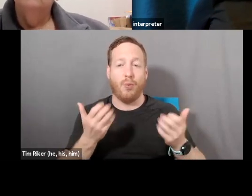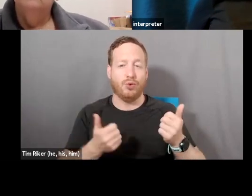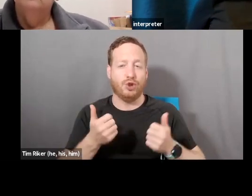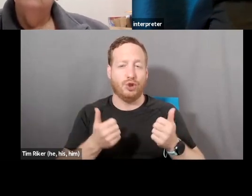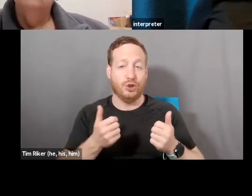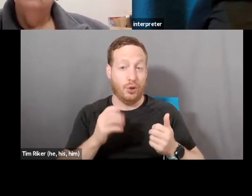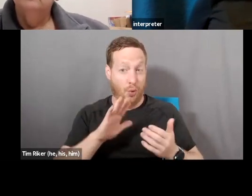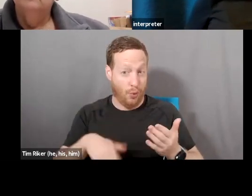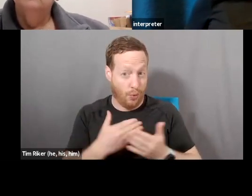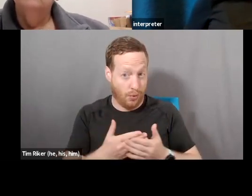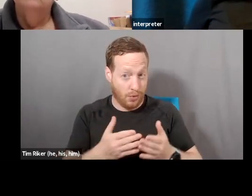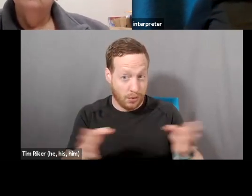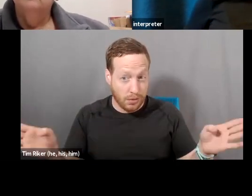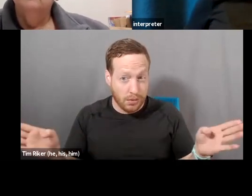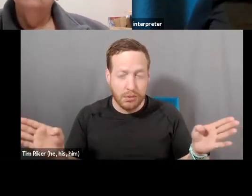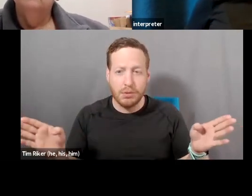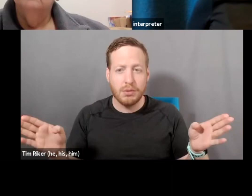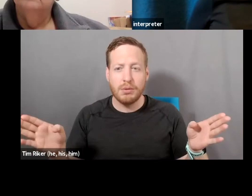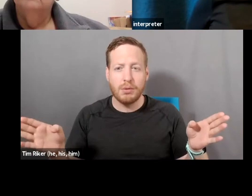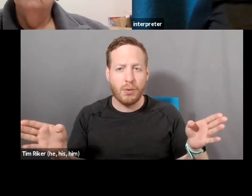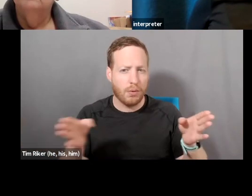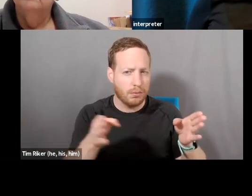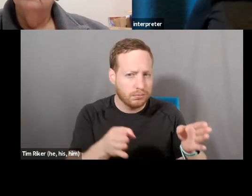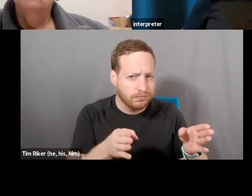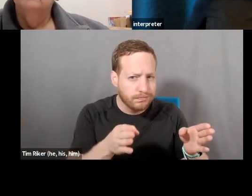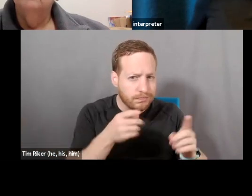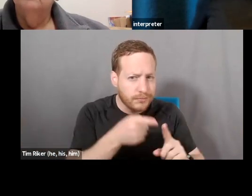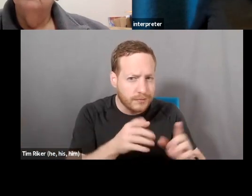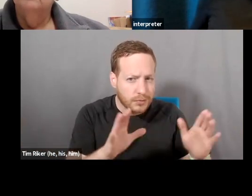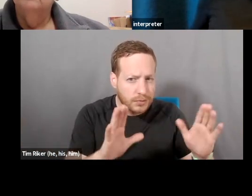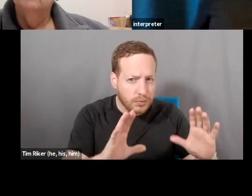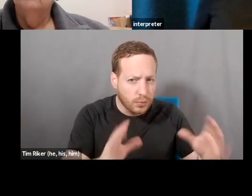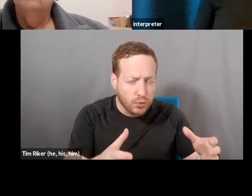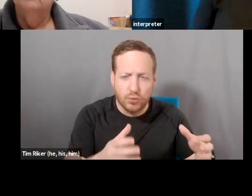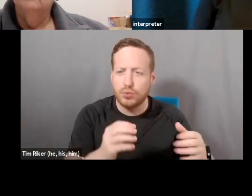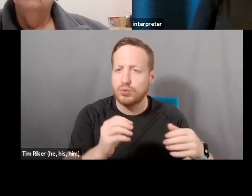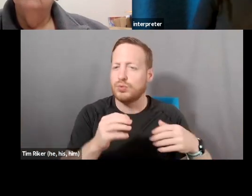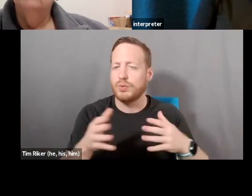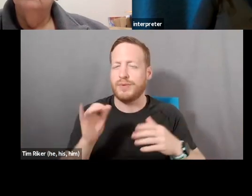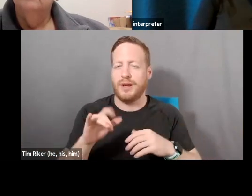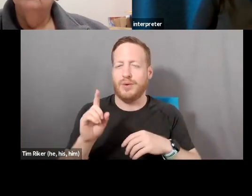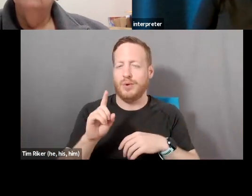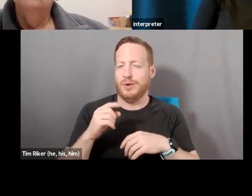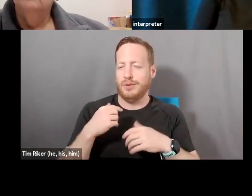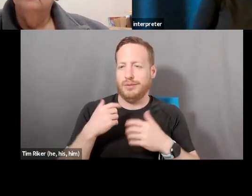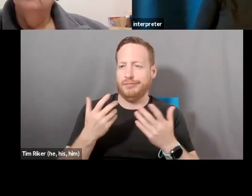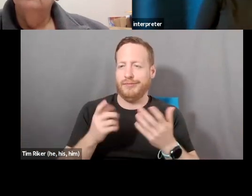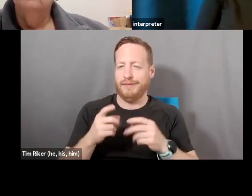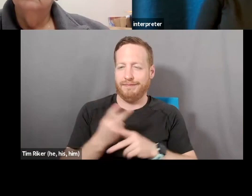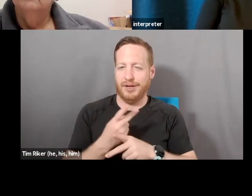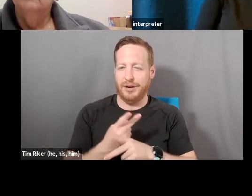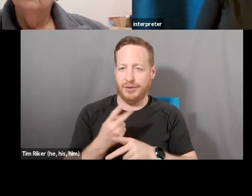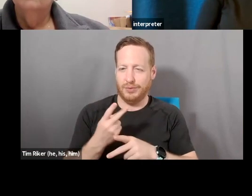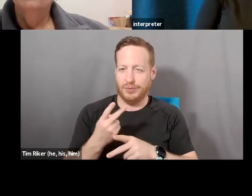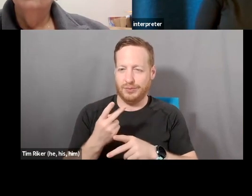so diverse that, you know, do we focus on them all? Do we focus on one group?